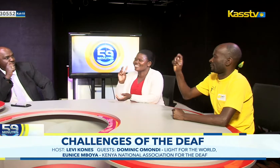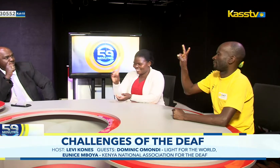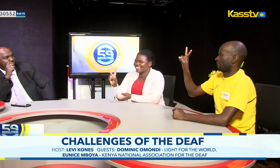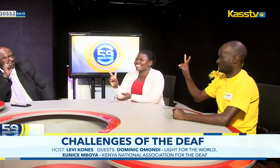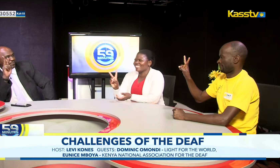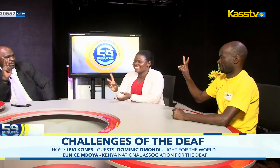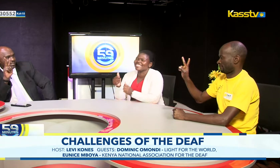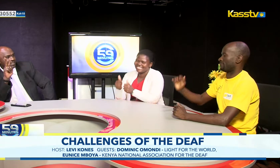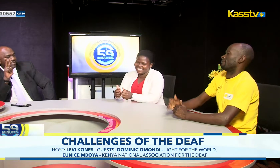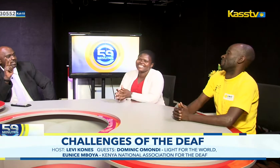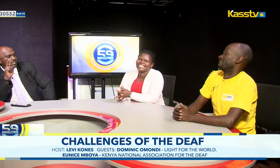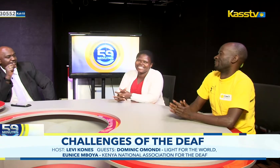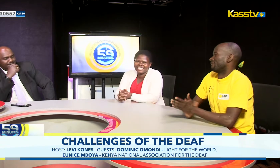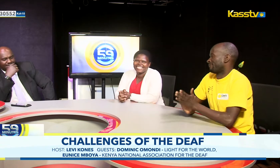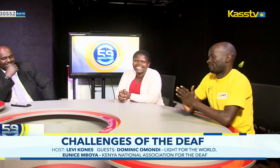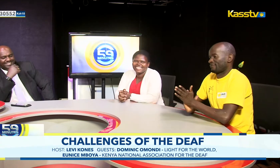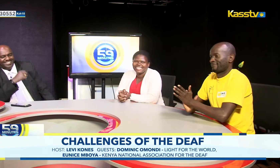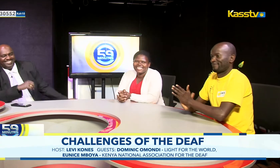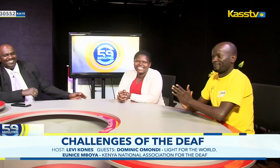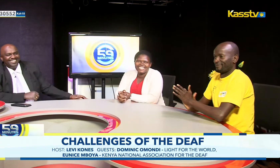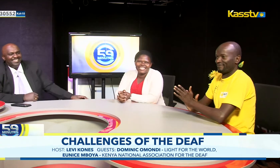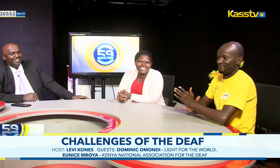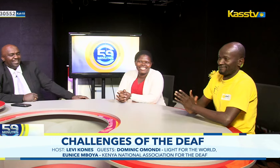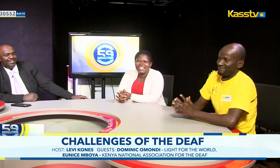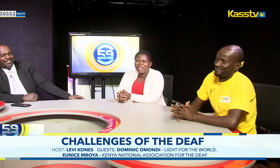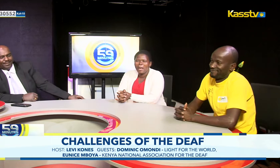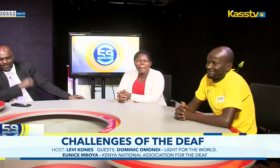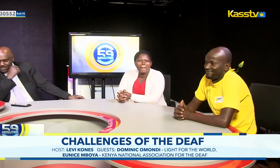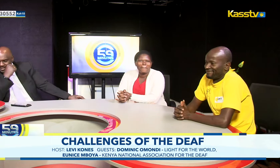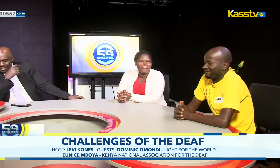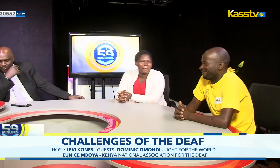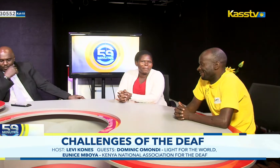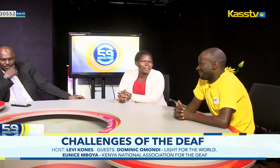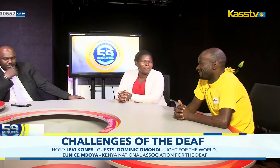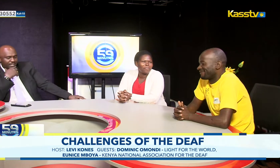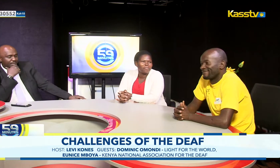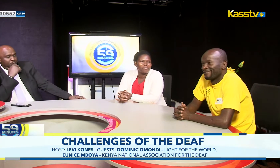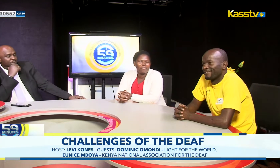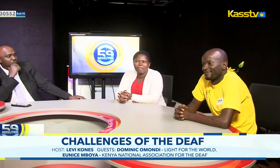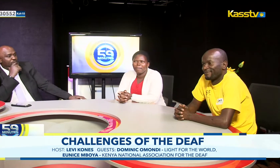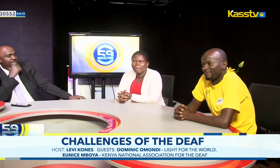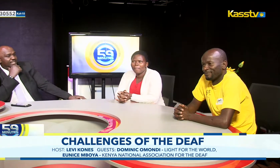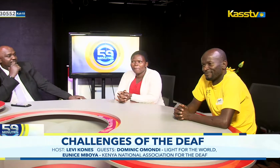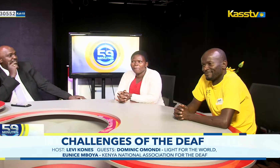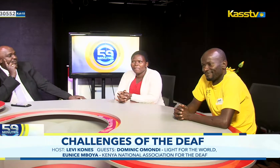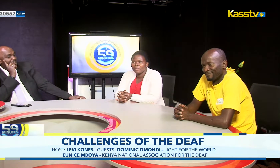T, V. then V, yeah. Yes, that is amazing. I was just telling them when we were on the break, I'm sure children learn this thing very